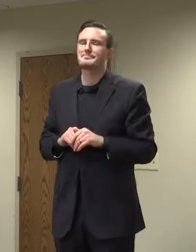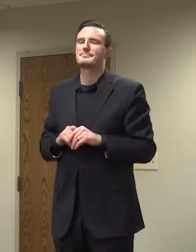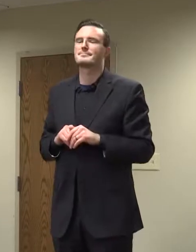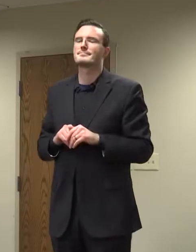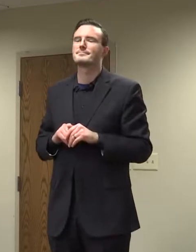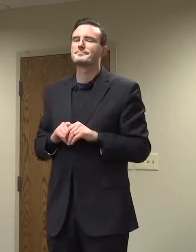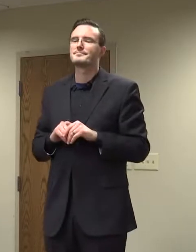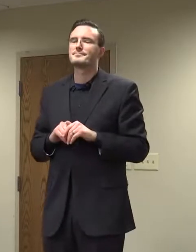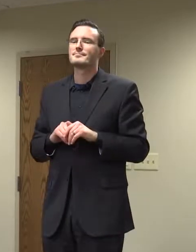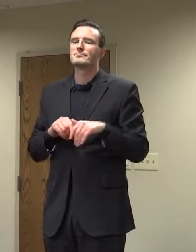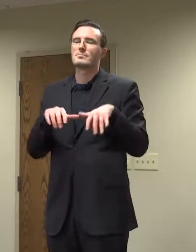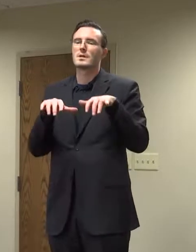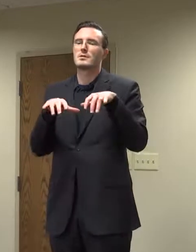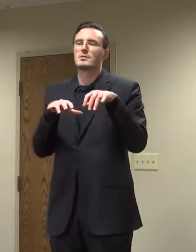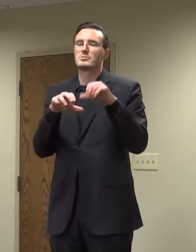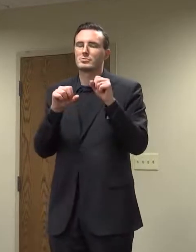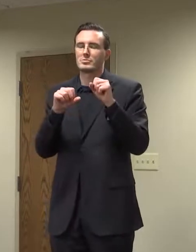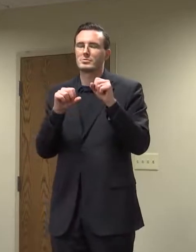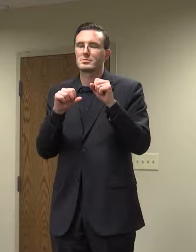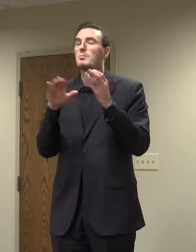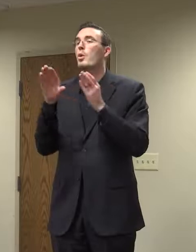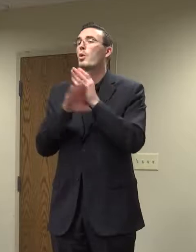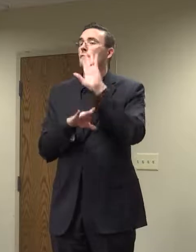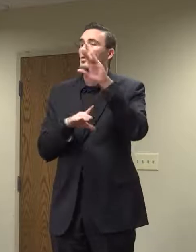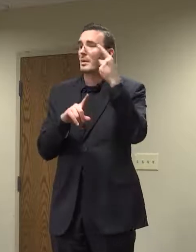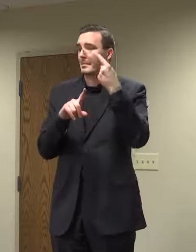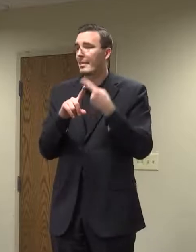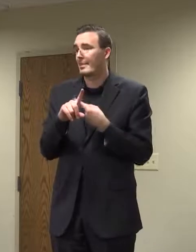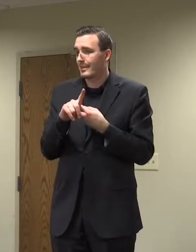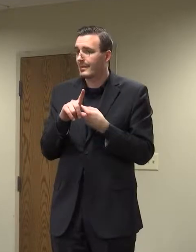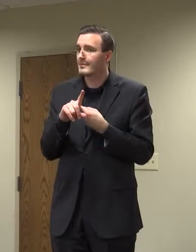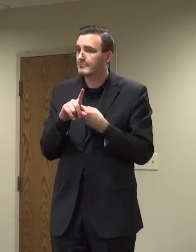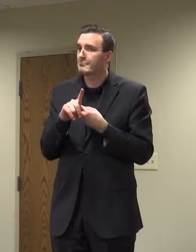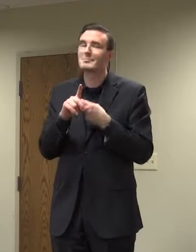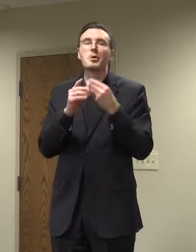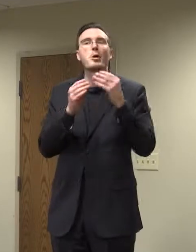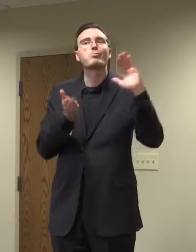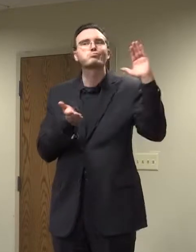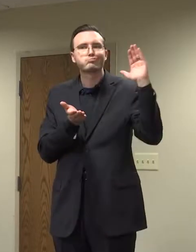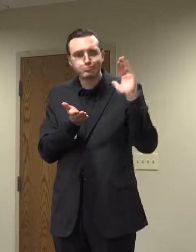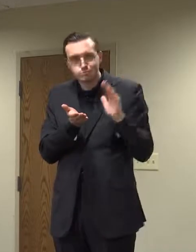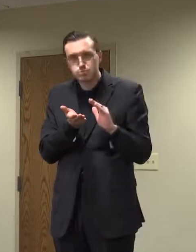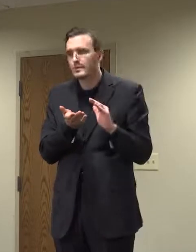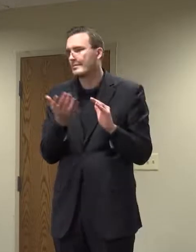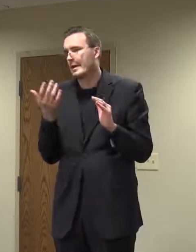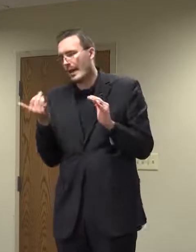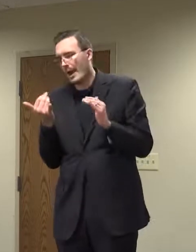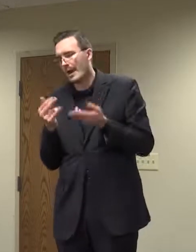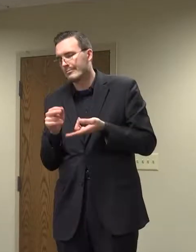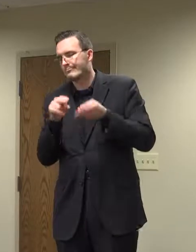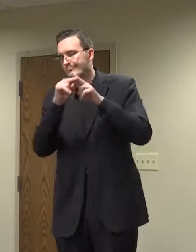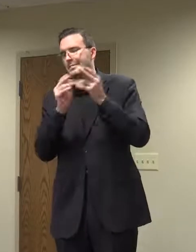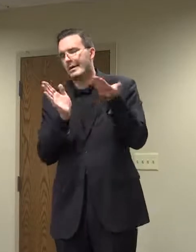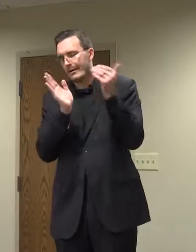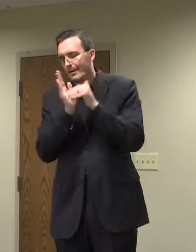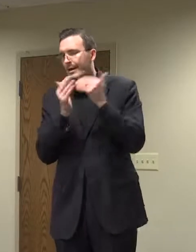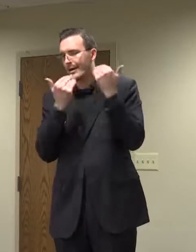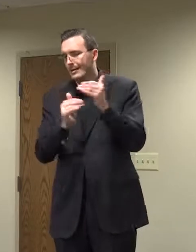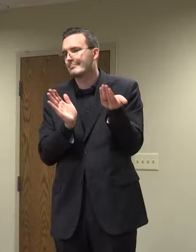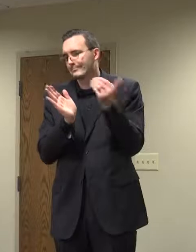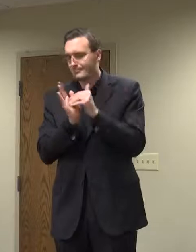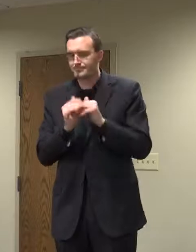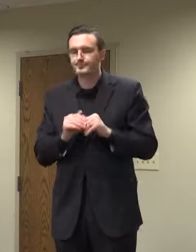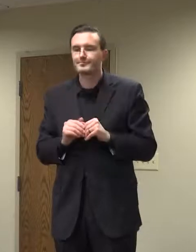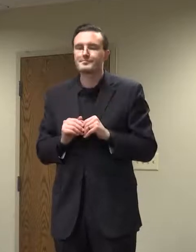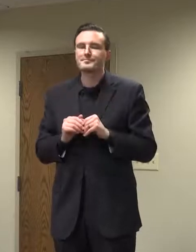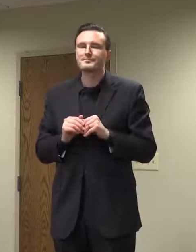it took over a month for Region 4, and they're back in again. And it took a month for Kankakee